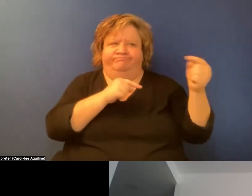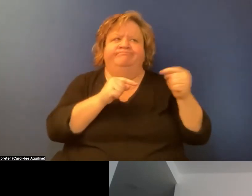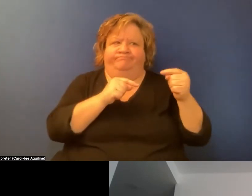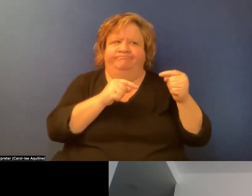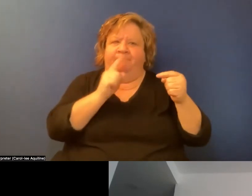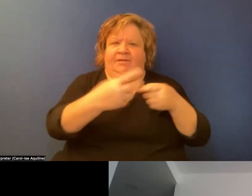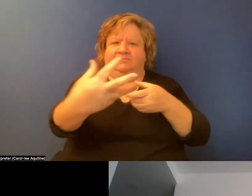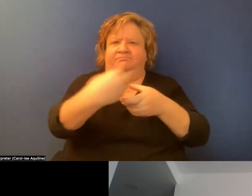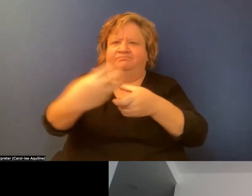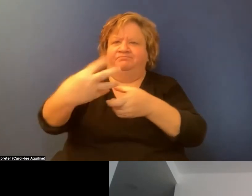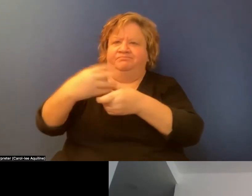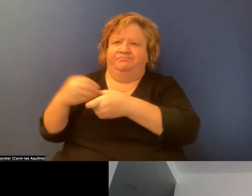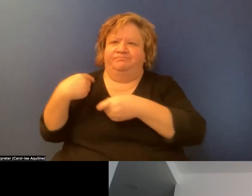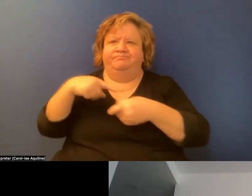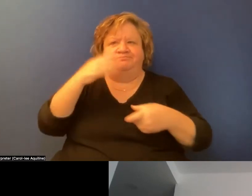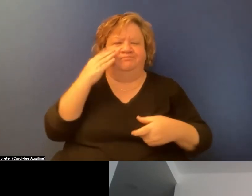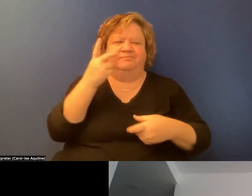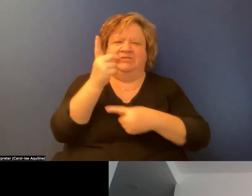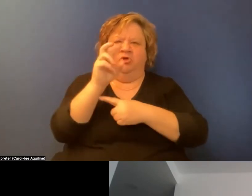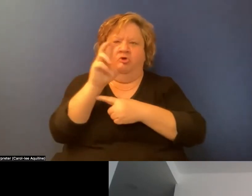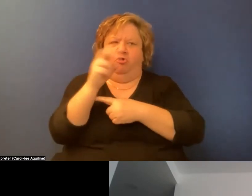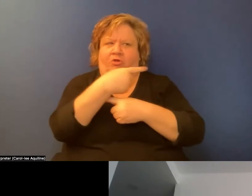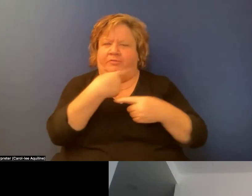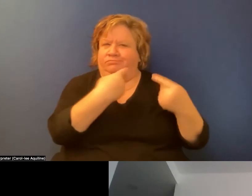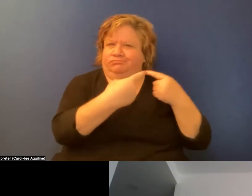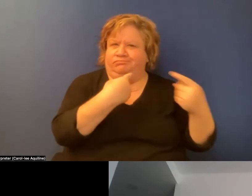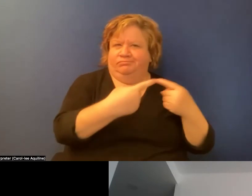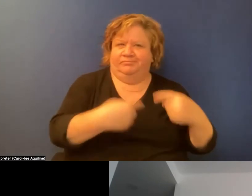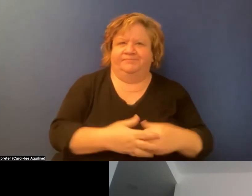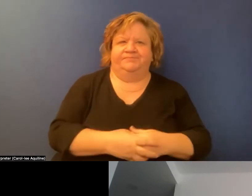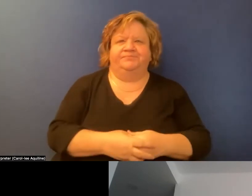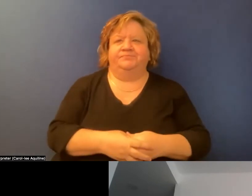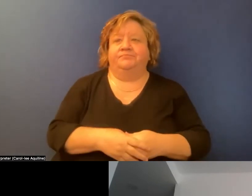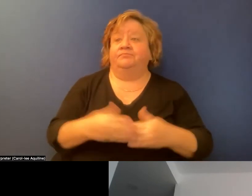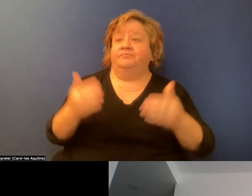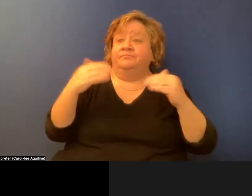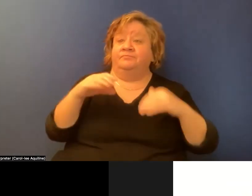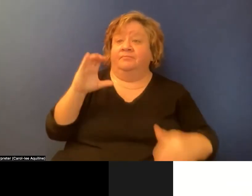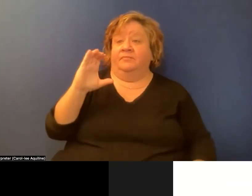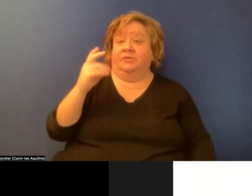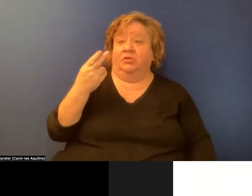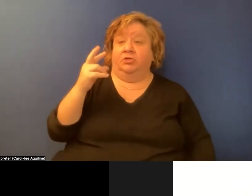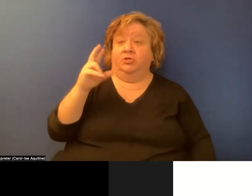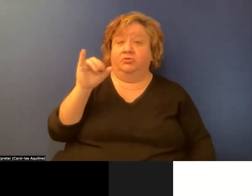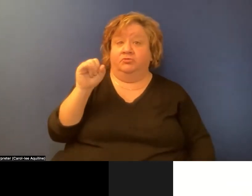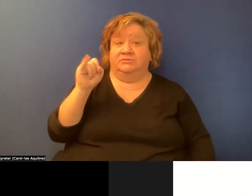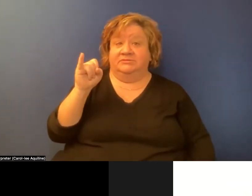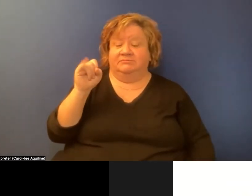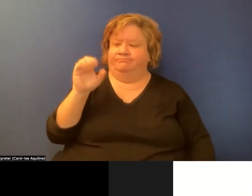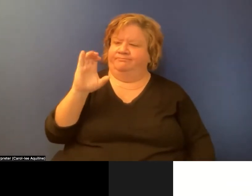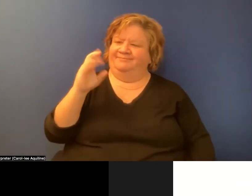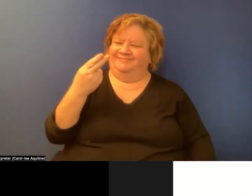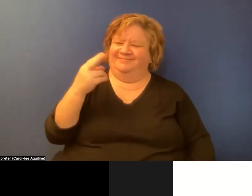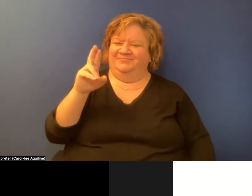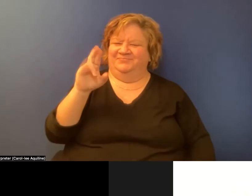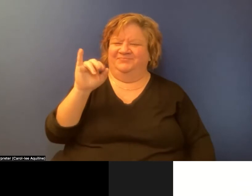Thanks, Jens. And now, Christine, could you respond to these questions? Thank you. Sure, thank